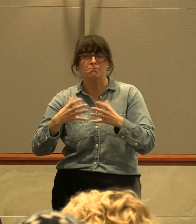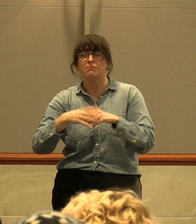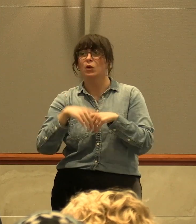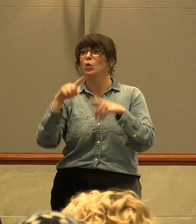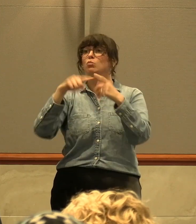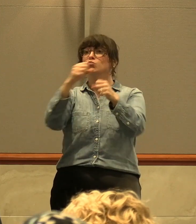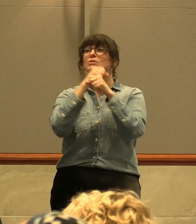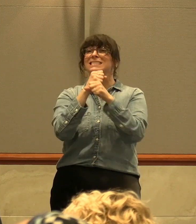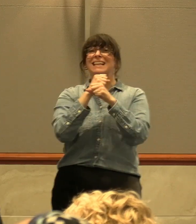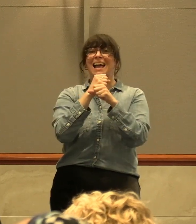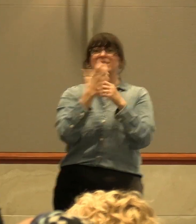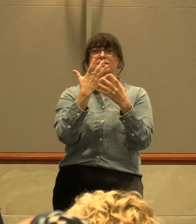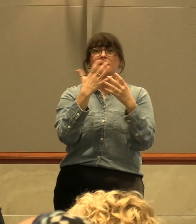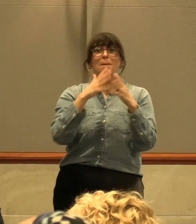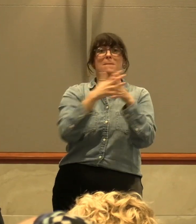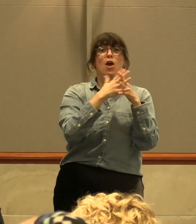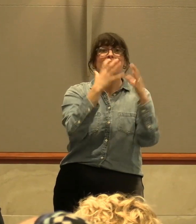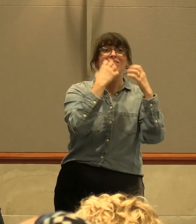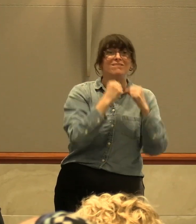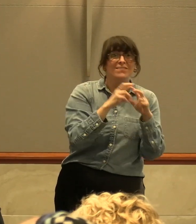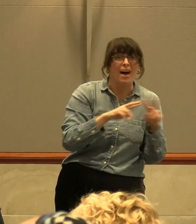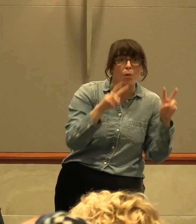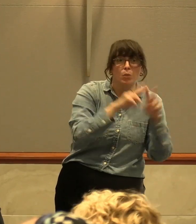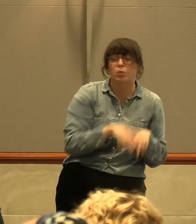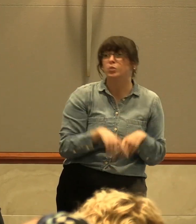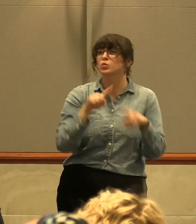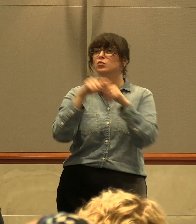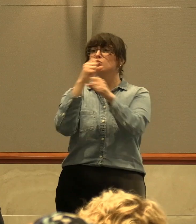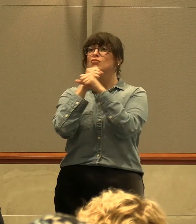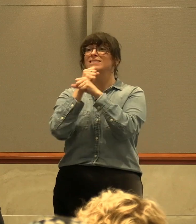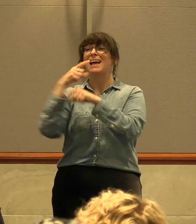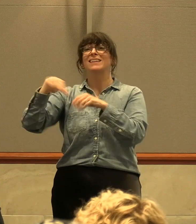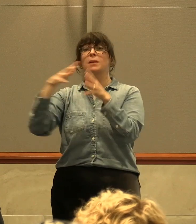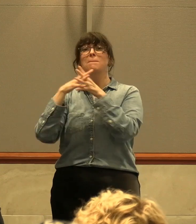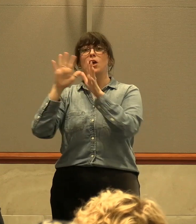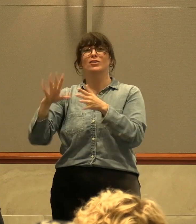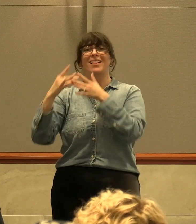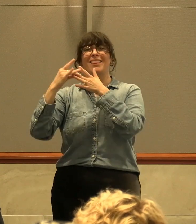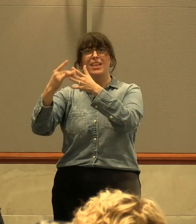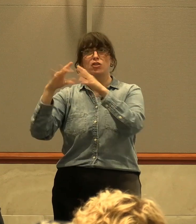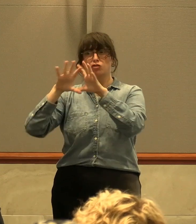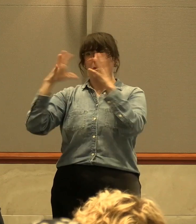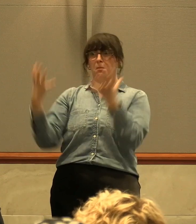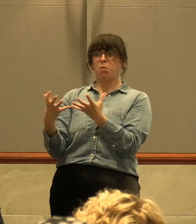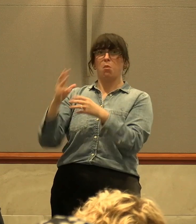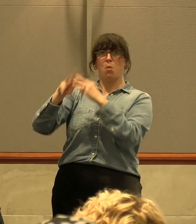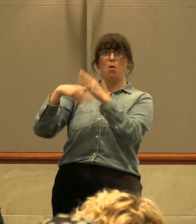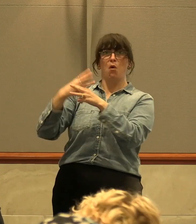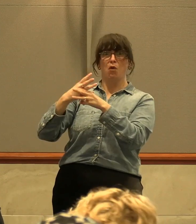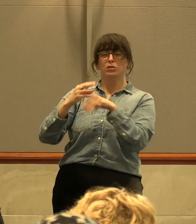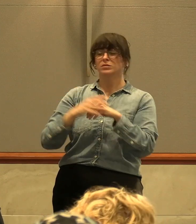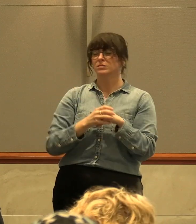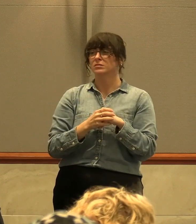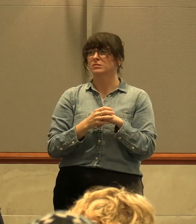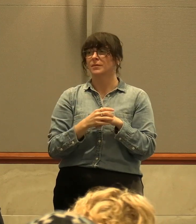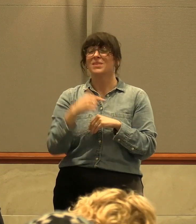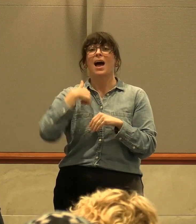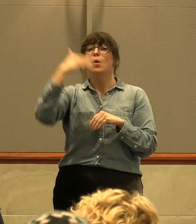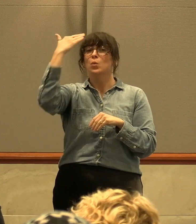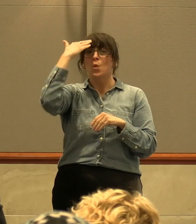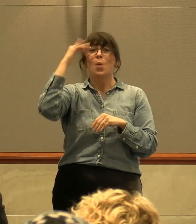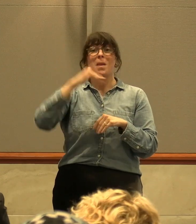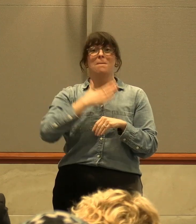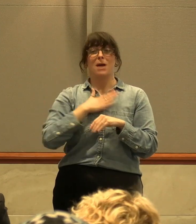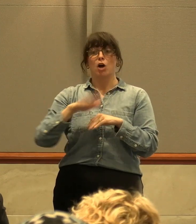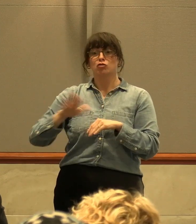protect the values of America, to protect America's leadership globally, because I know that